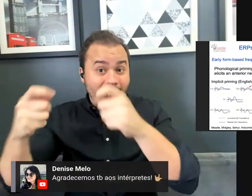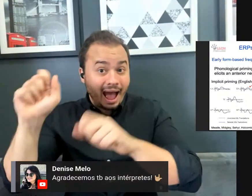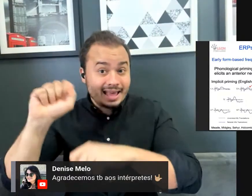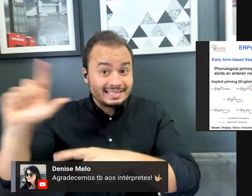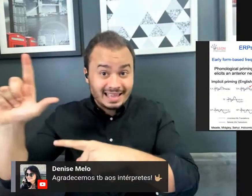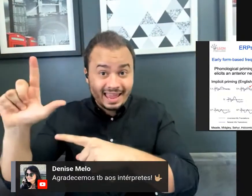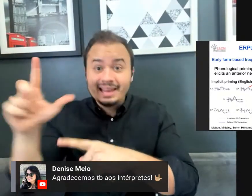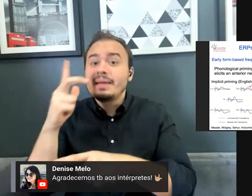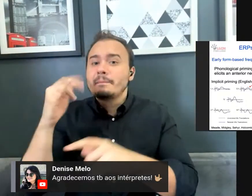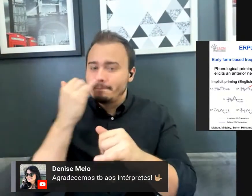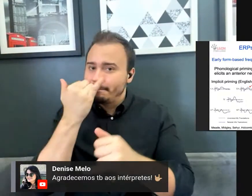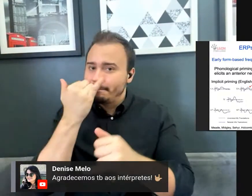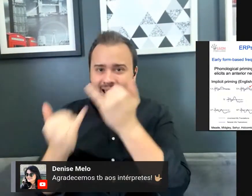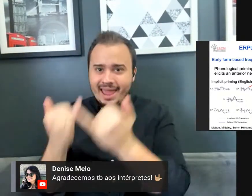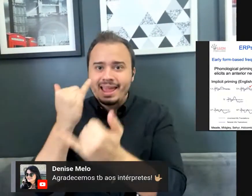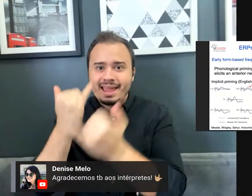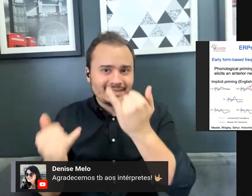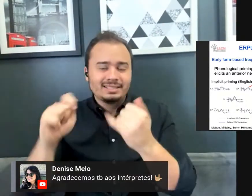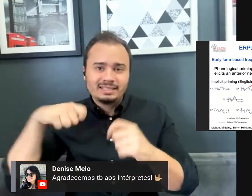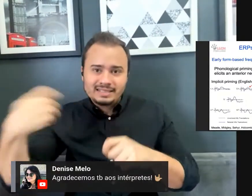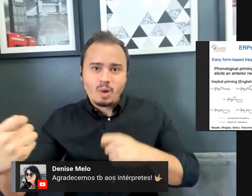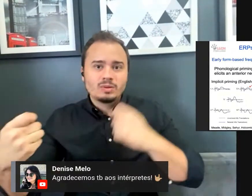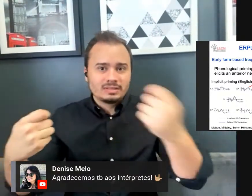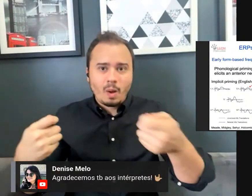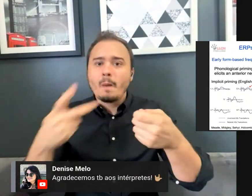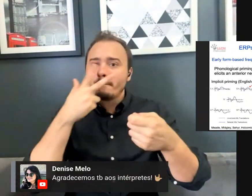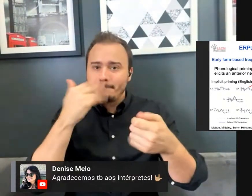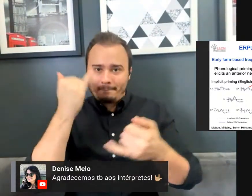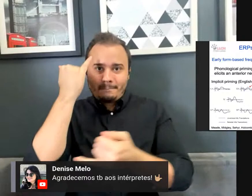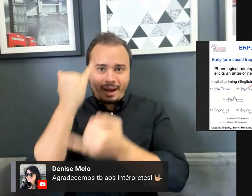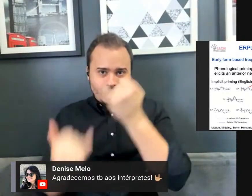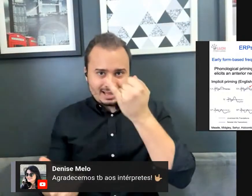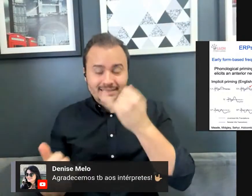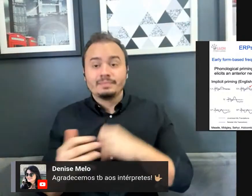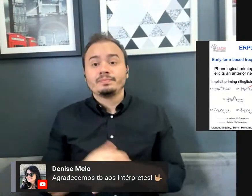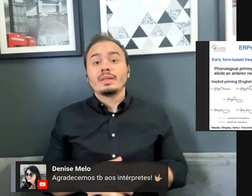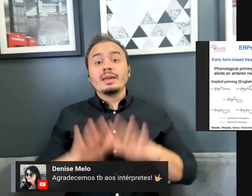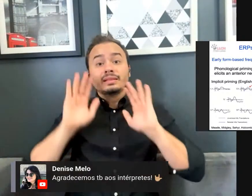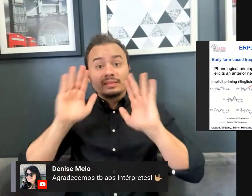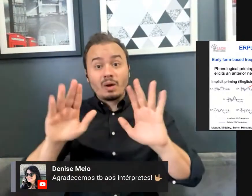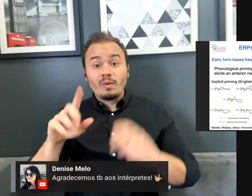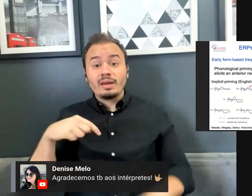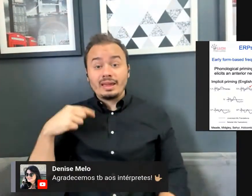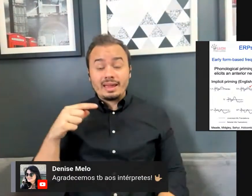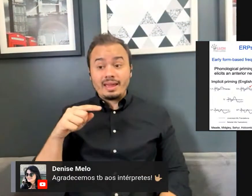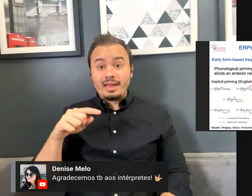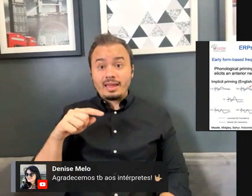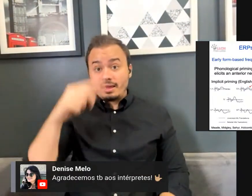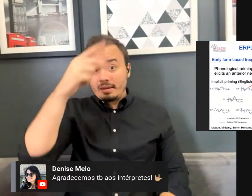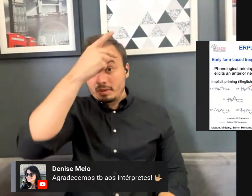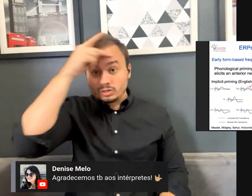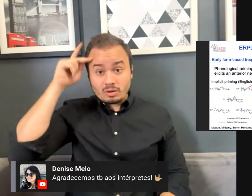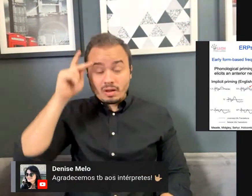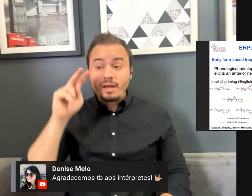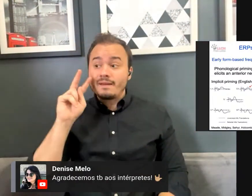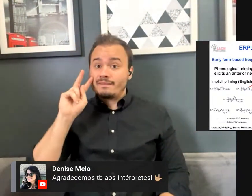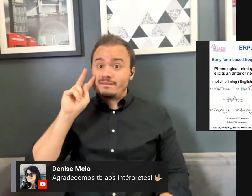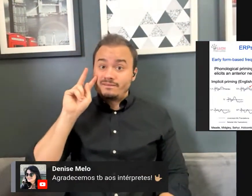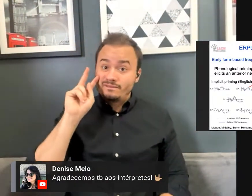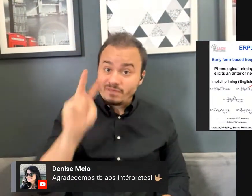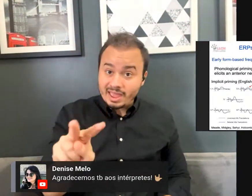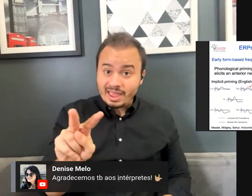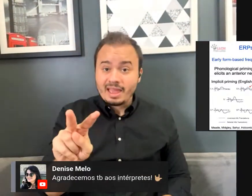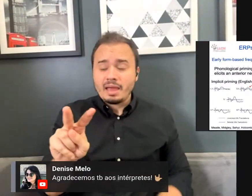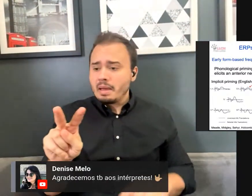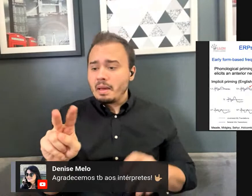implicit priming study. So participants actually saw English words, but their translations were phonologically related in ASL. And